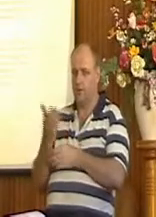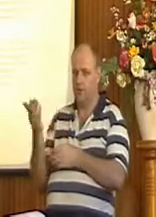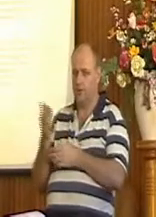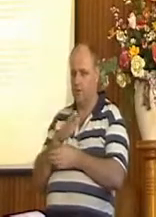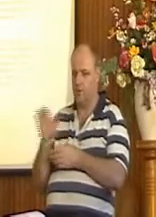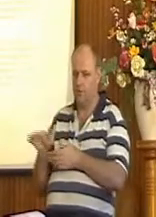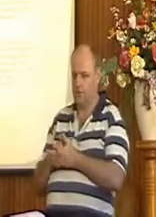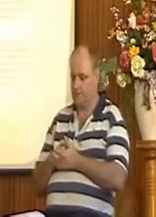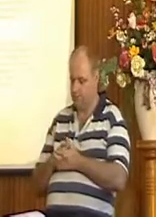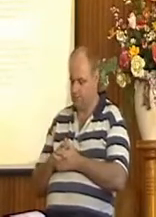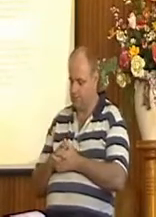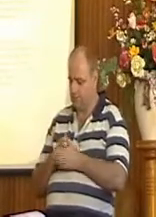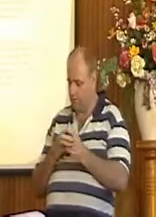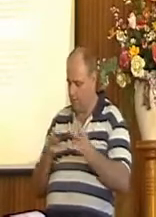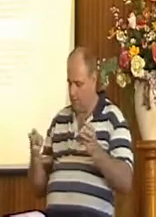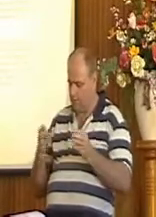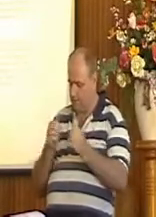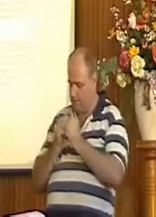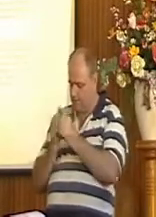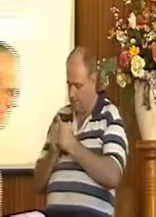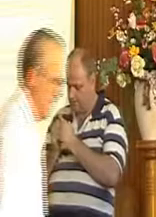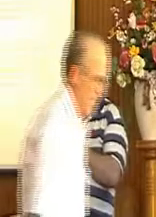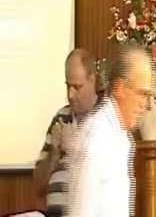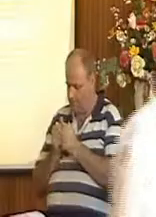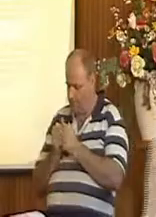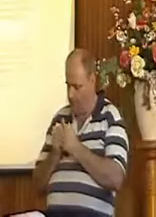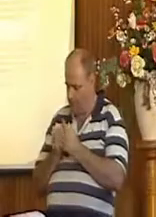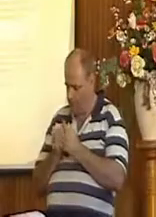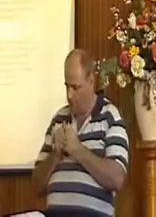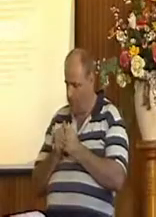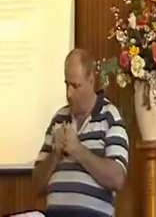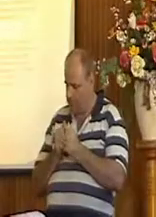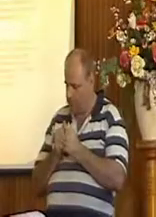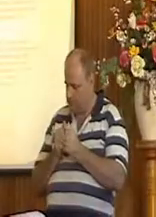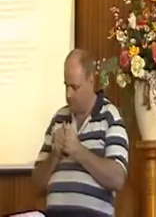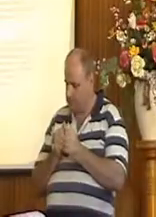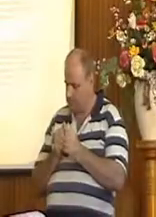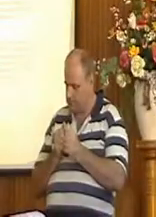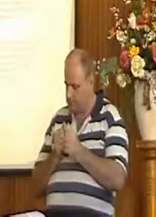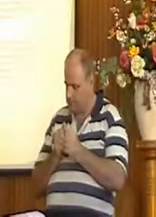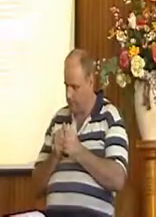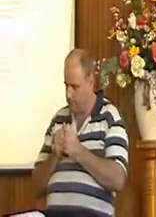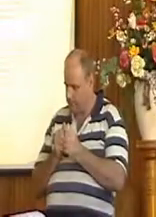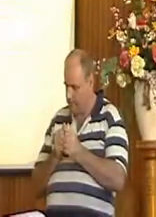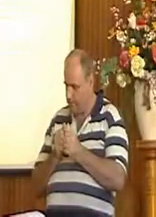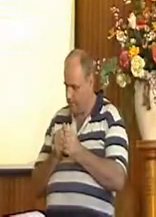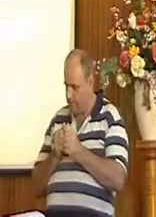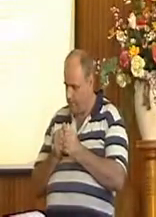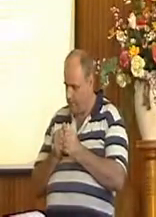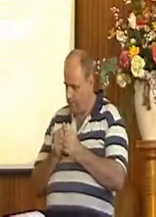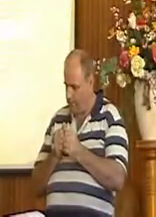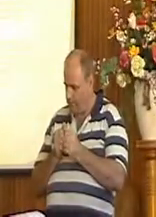The word fellowship is used in a whole variety of ways. It has to do with